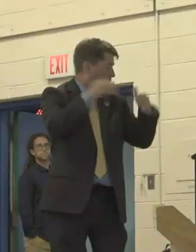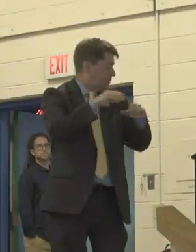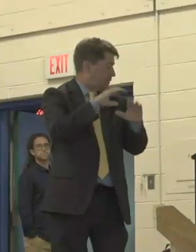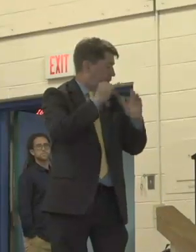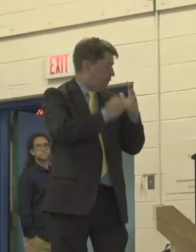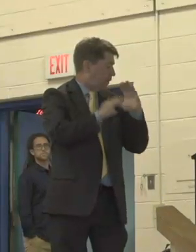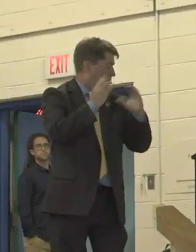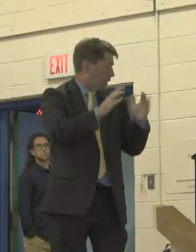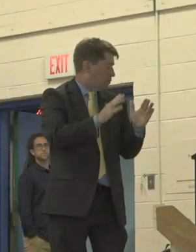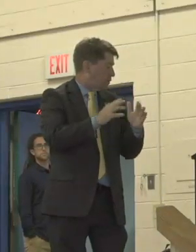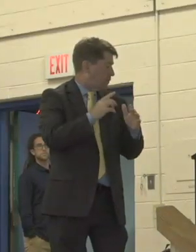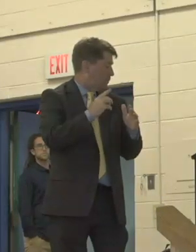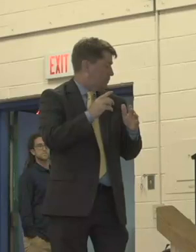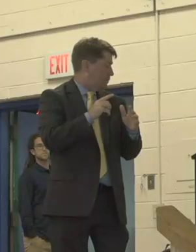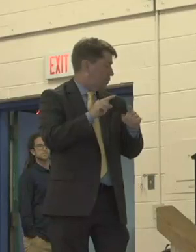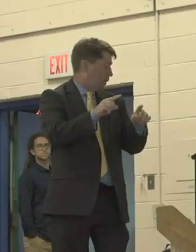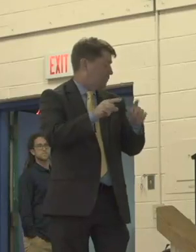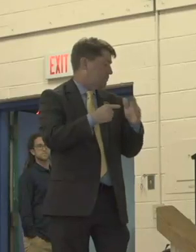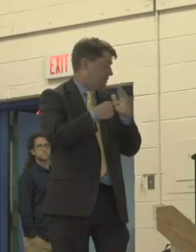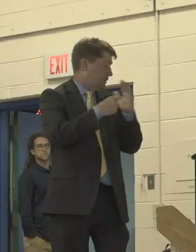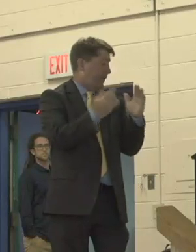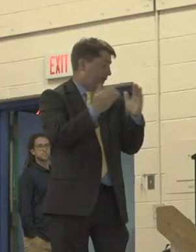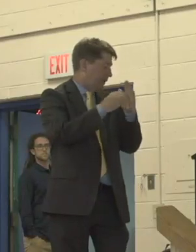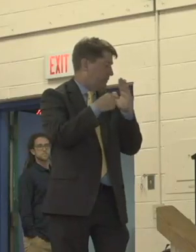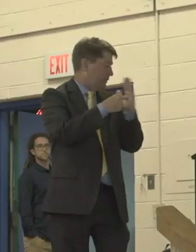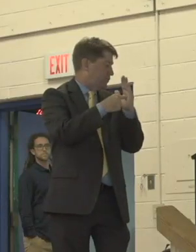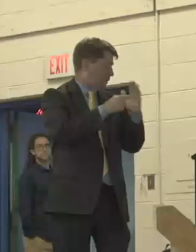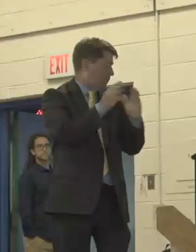for someone whose special leadership and focus